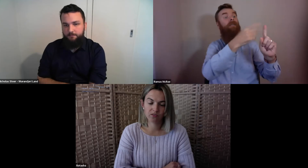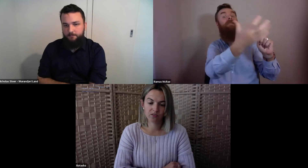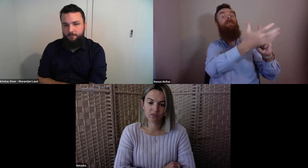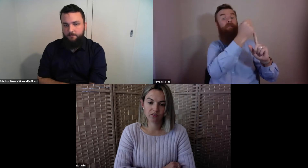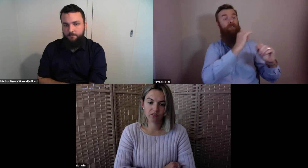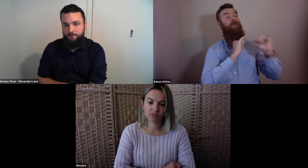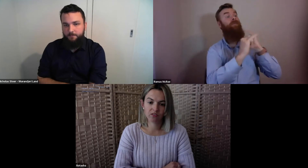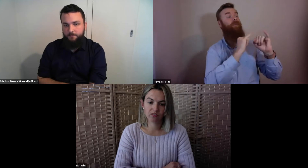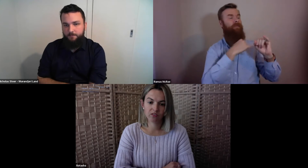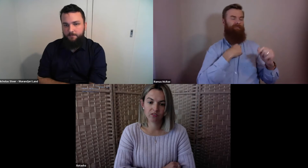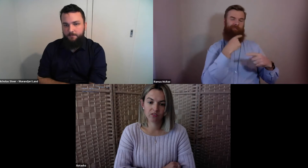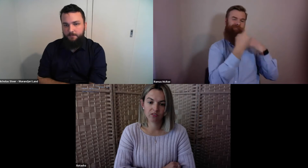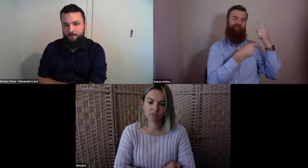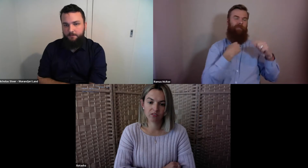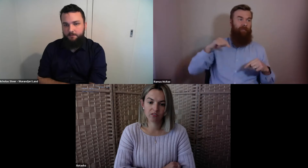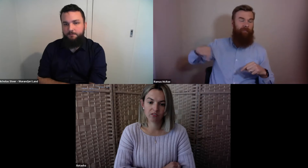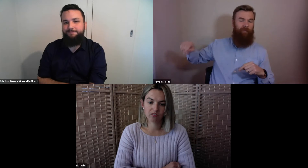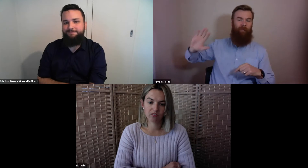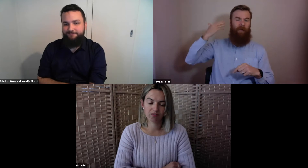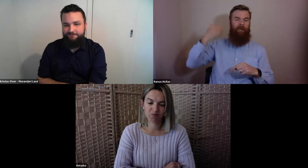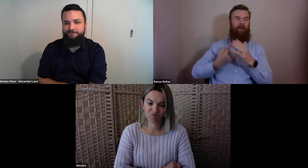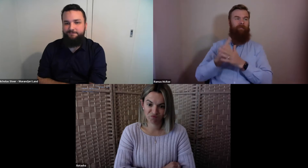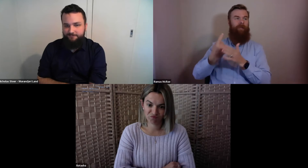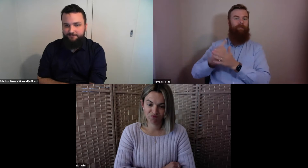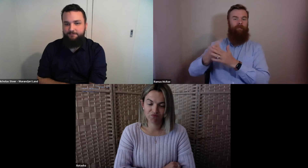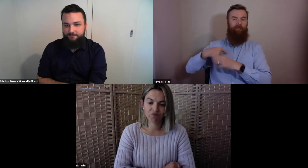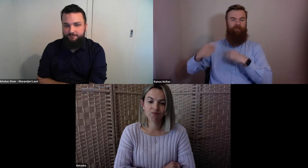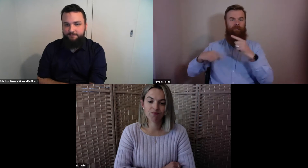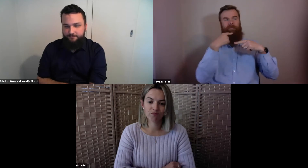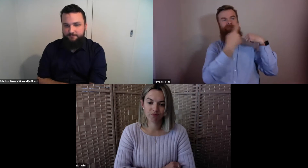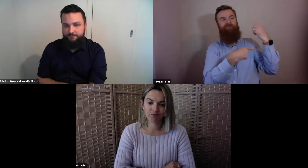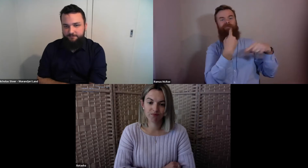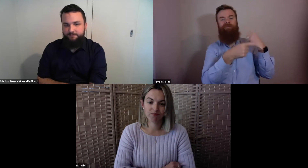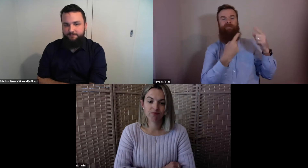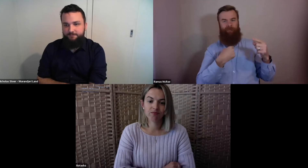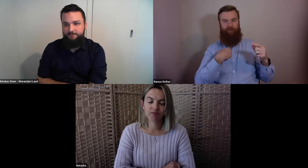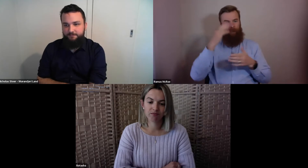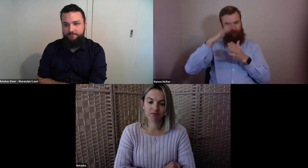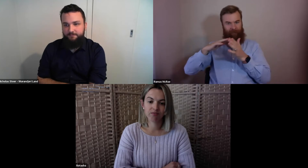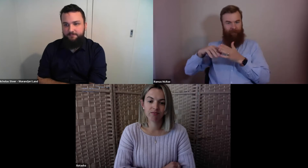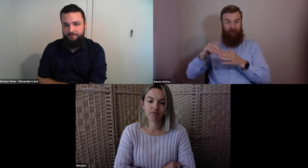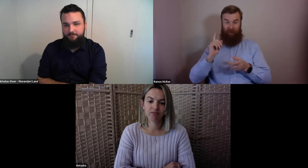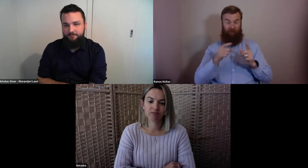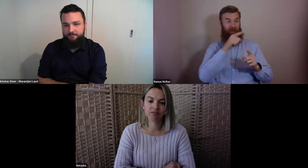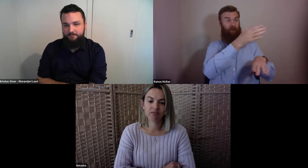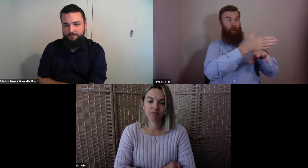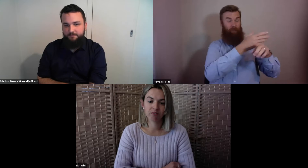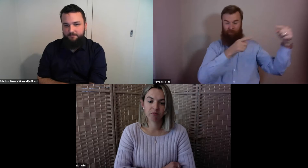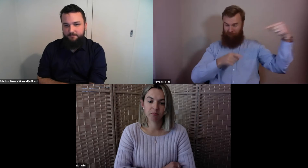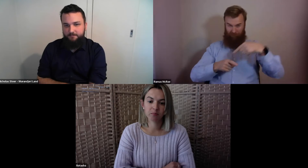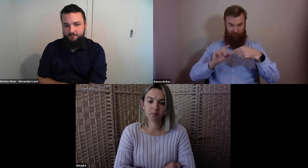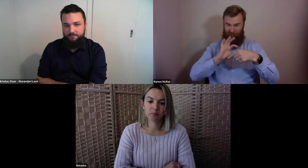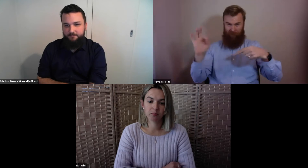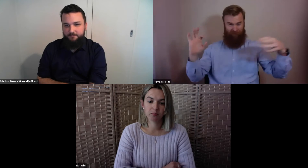communication. It's about learning from one another. And so achieving your goal, you don't have, it's not a journey on one road. There are